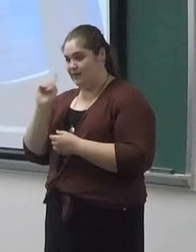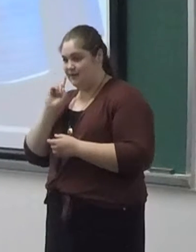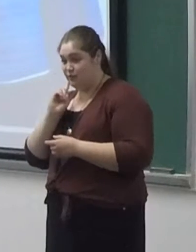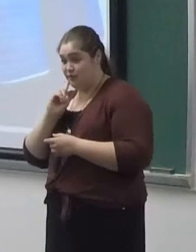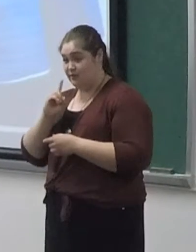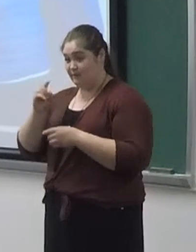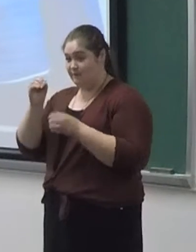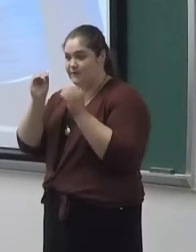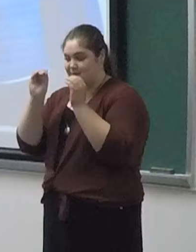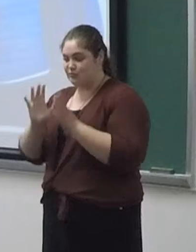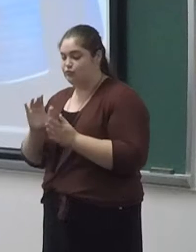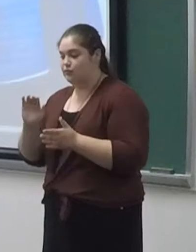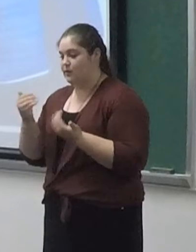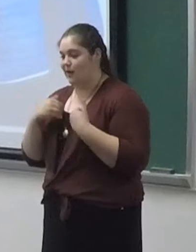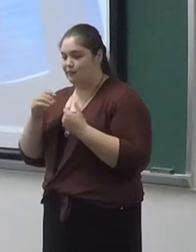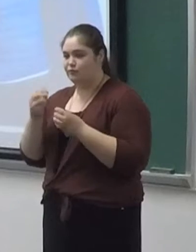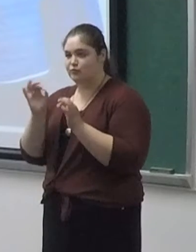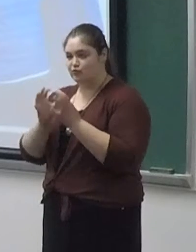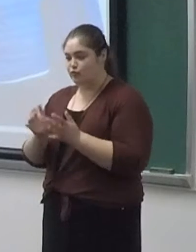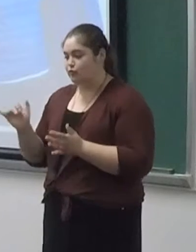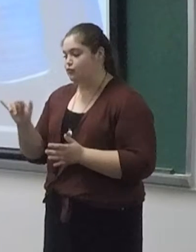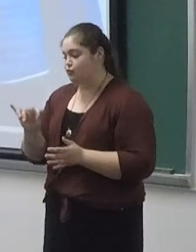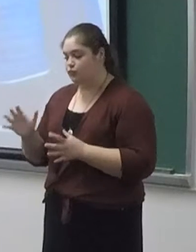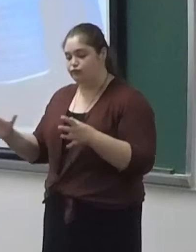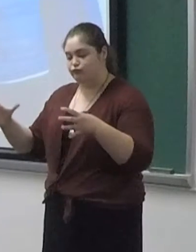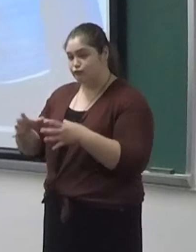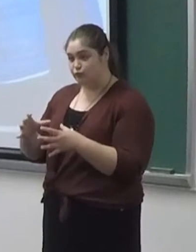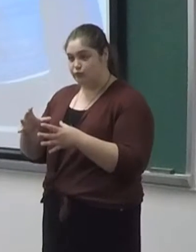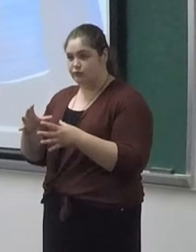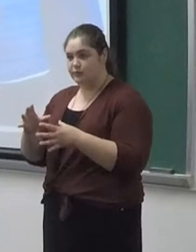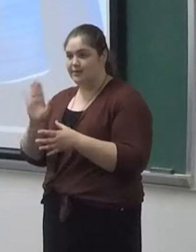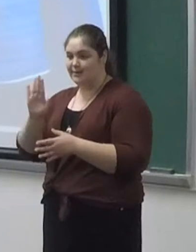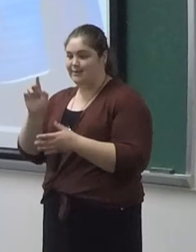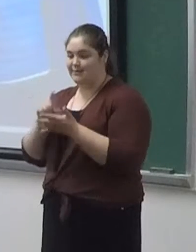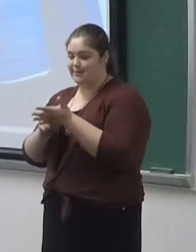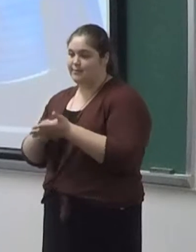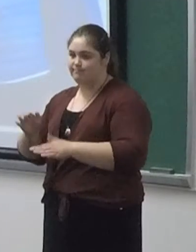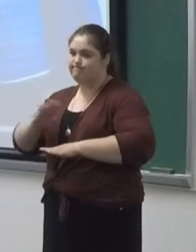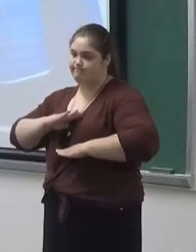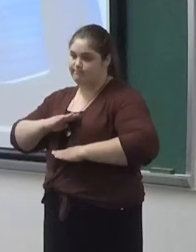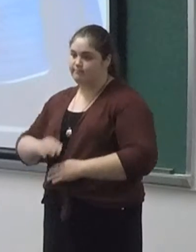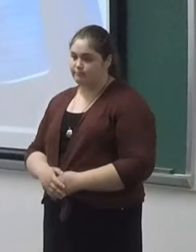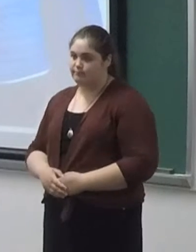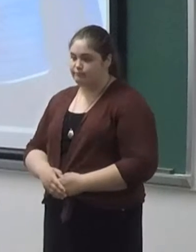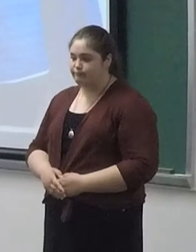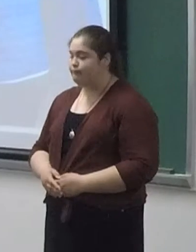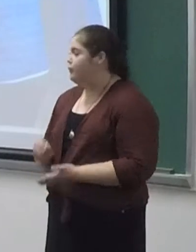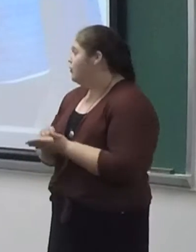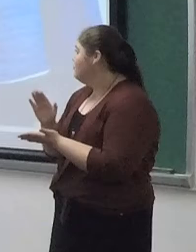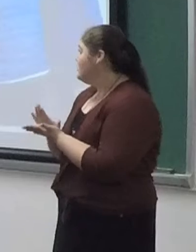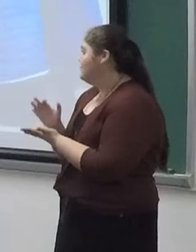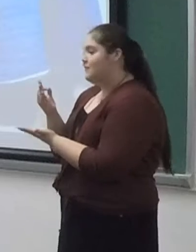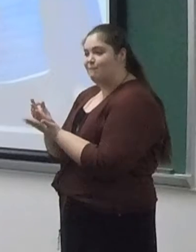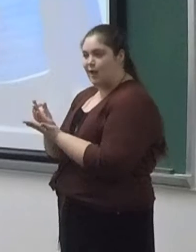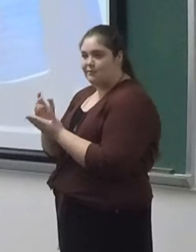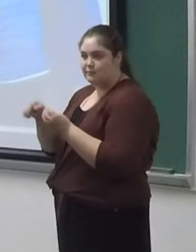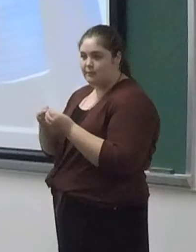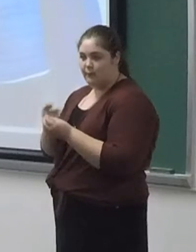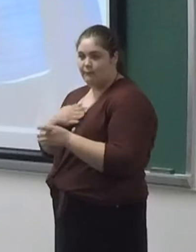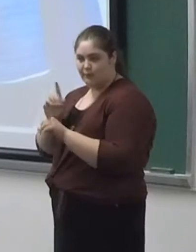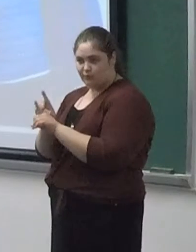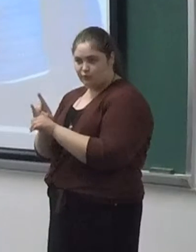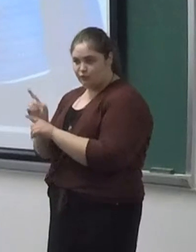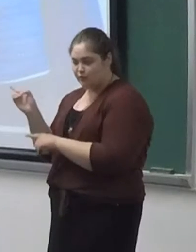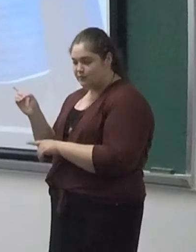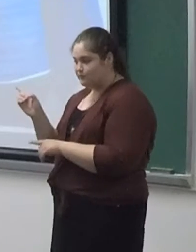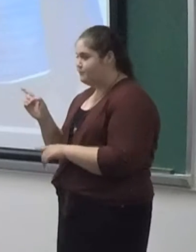his interpreters, and everybody makes sure they're on the same page, meeting his needs. And then I just put a couple facts that she likes.